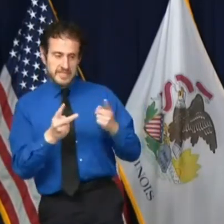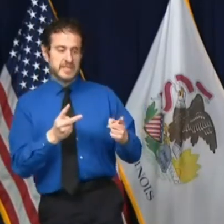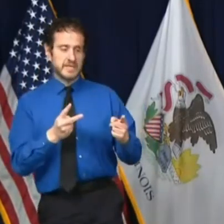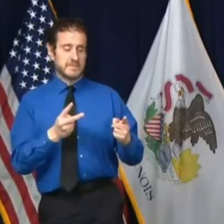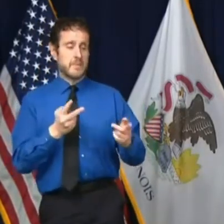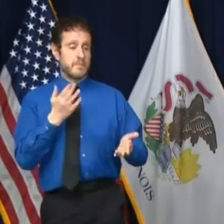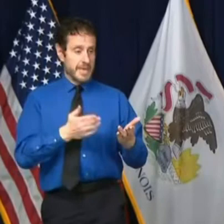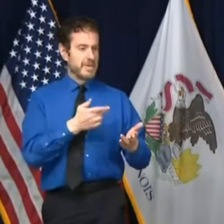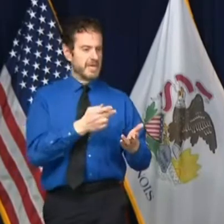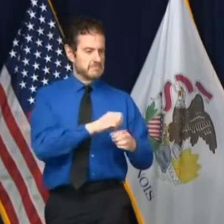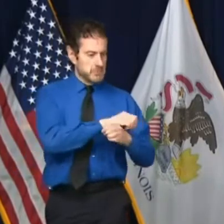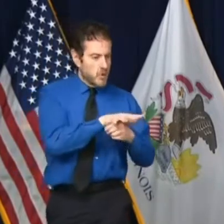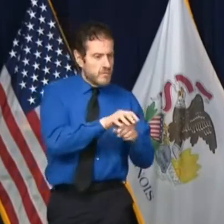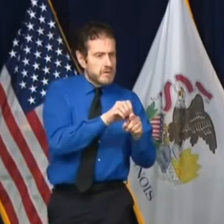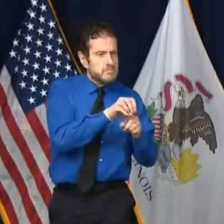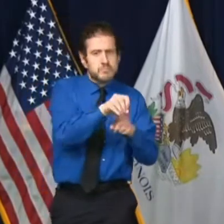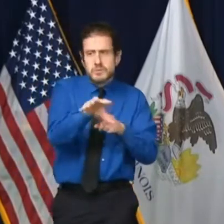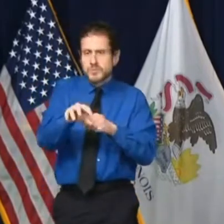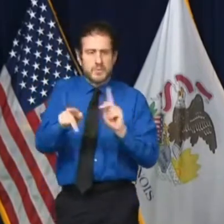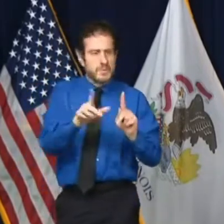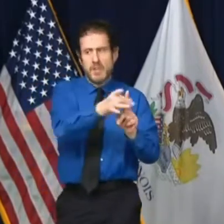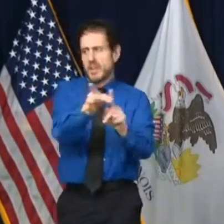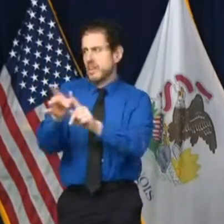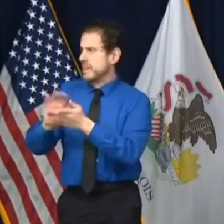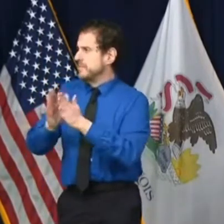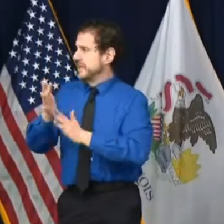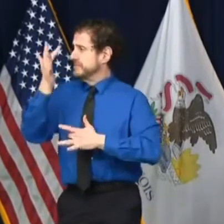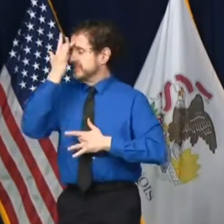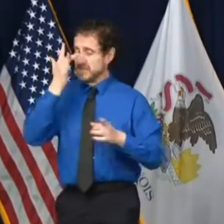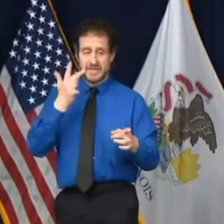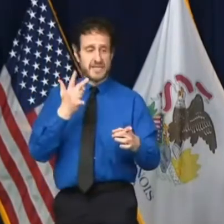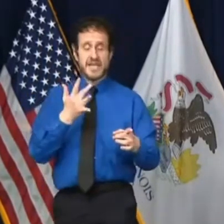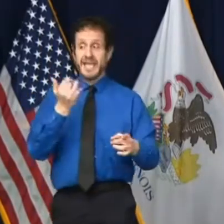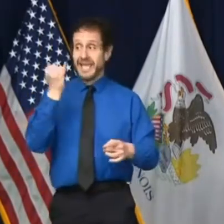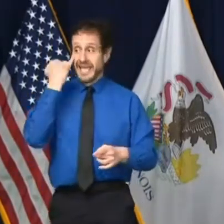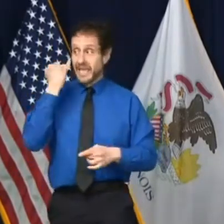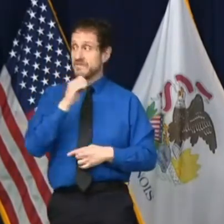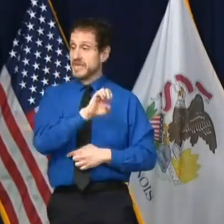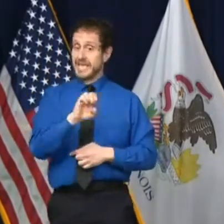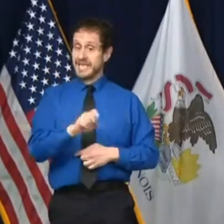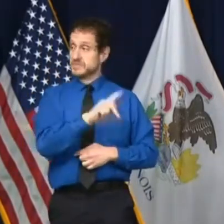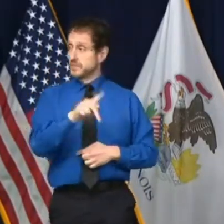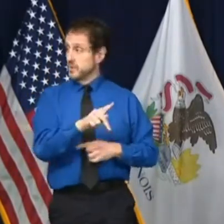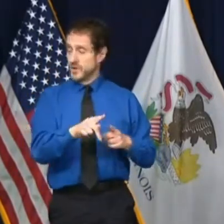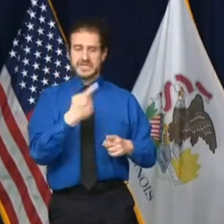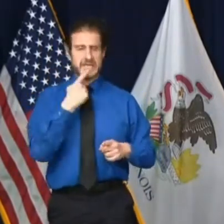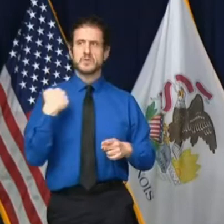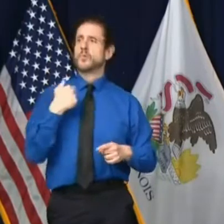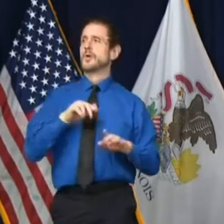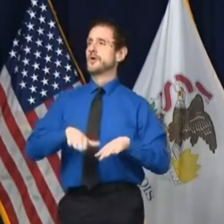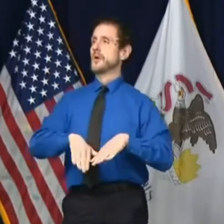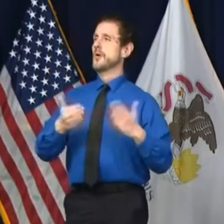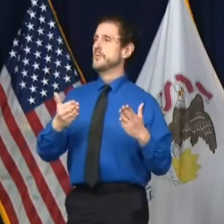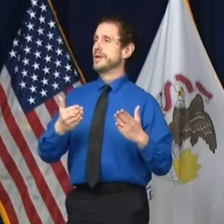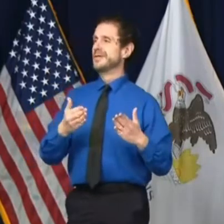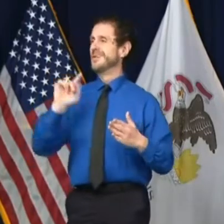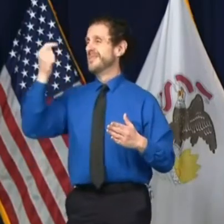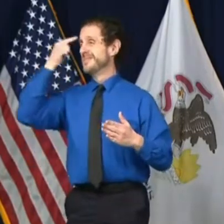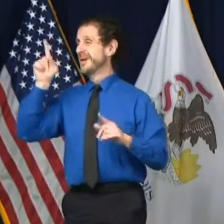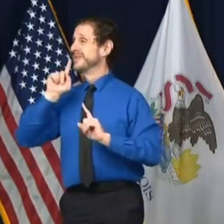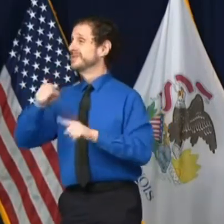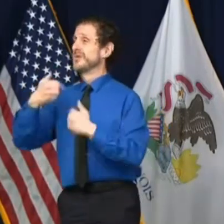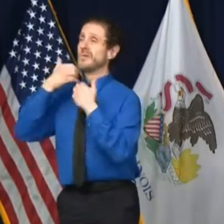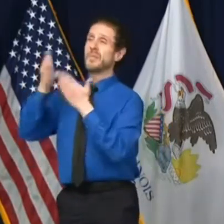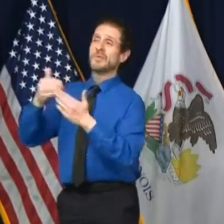patronize their stores, and in defiance of this stay-at-home order, it strikes me the point that we were